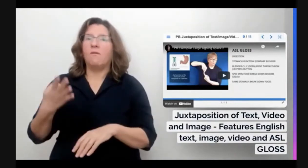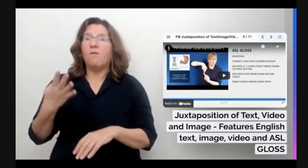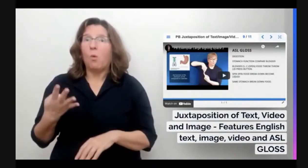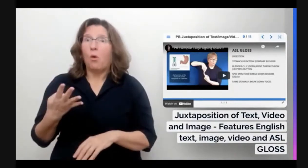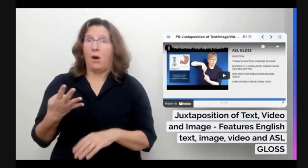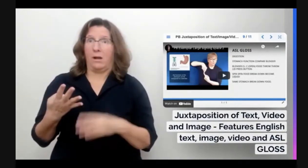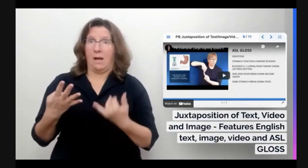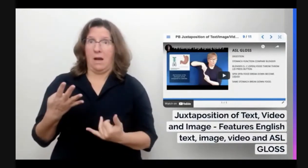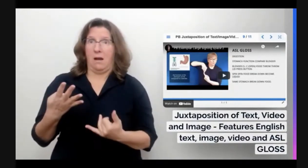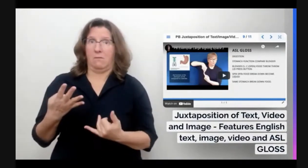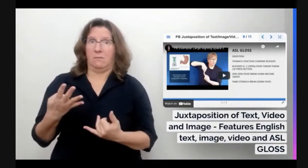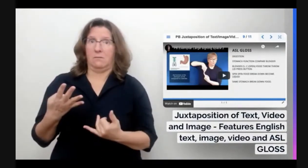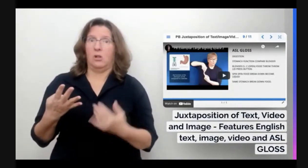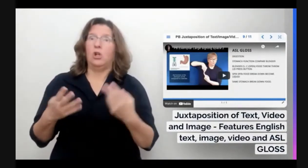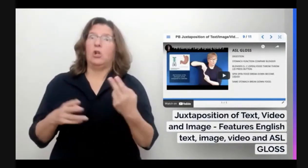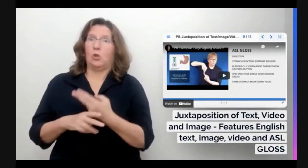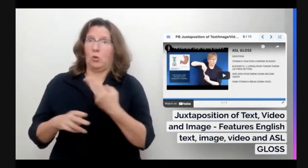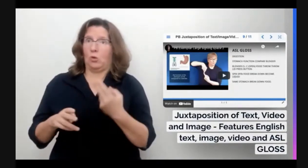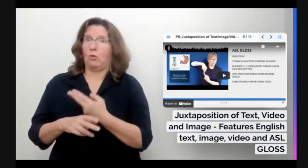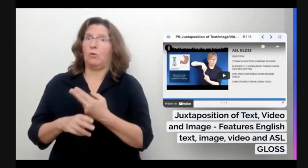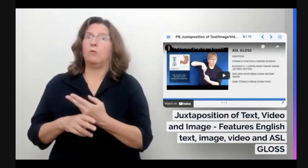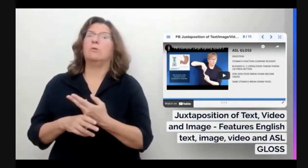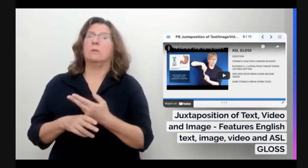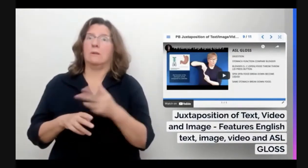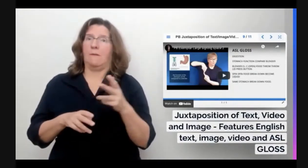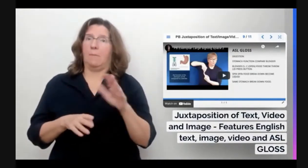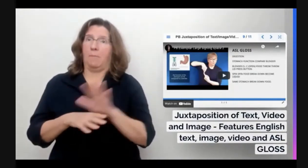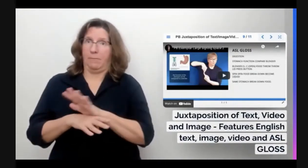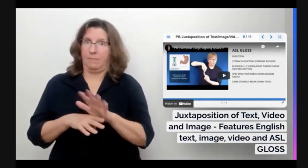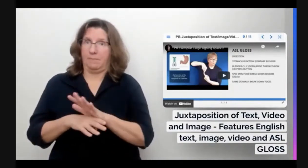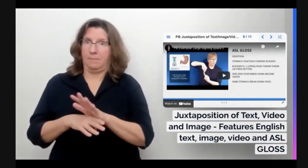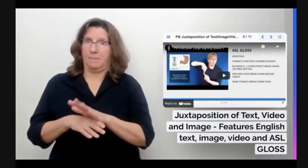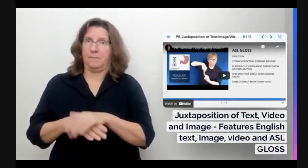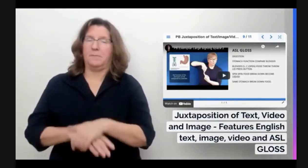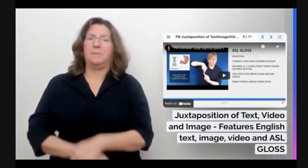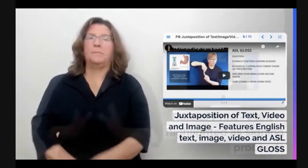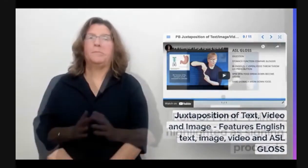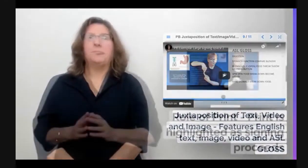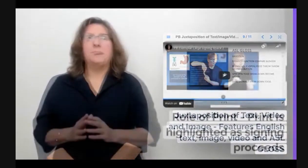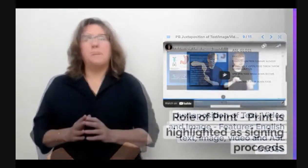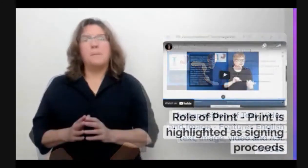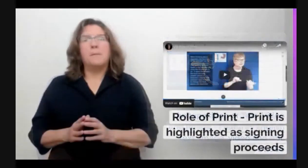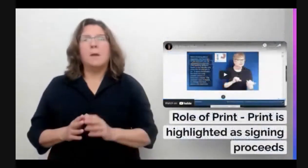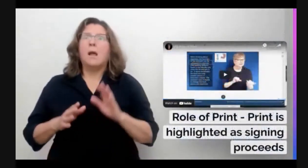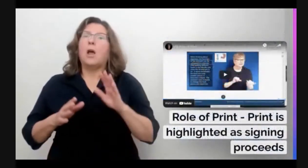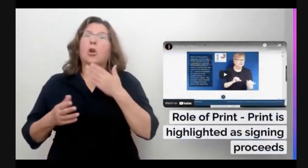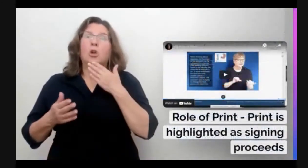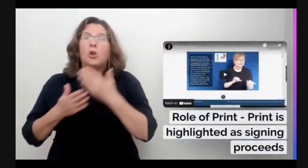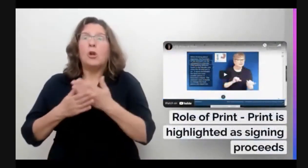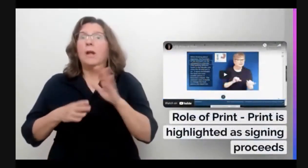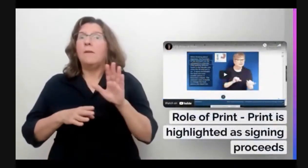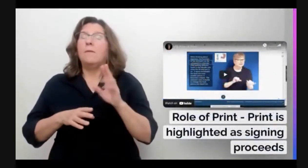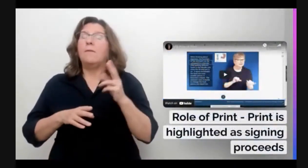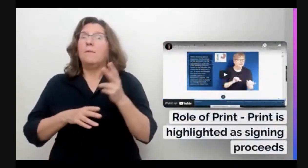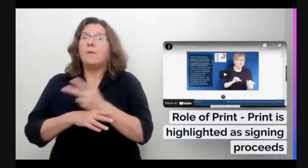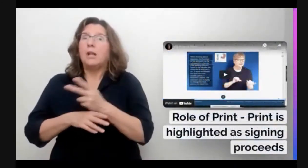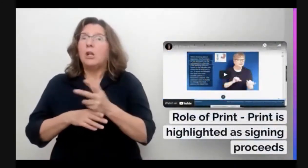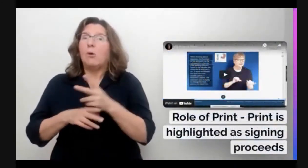This layout incorporates 4 elements in the design.